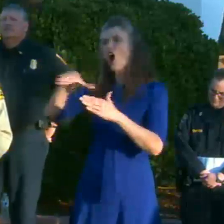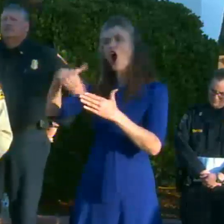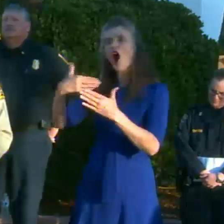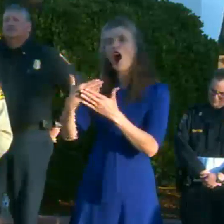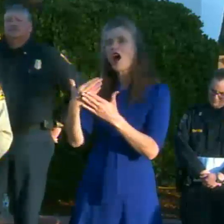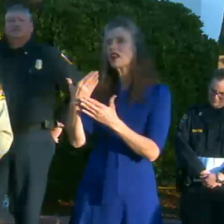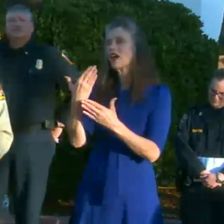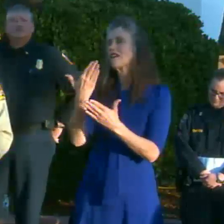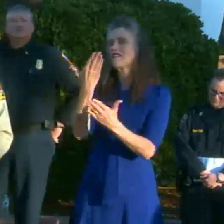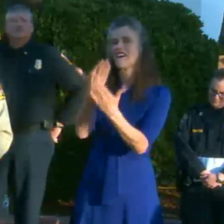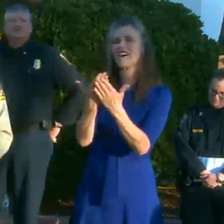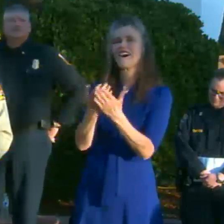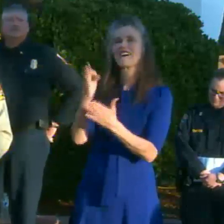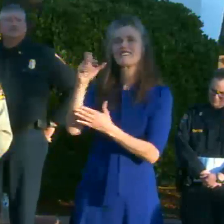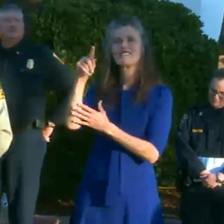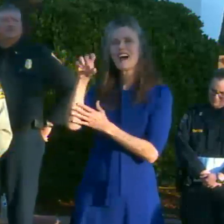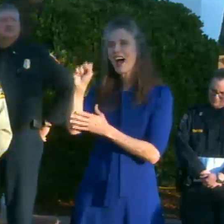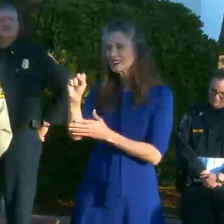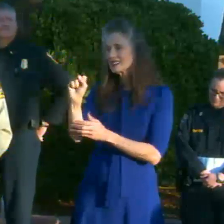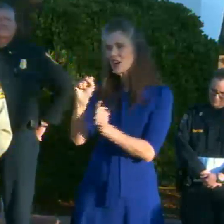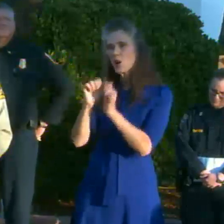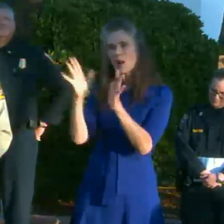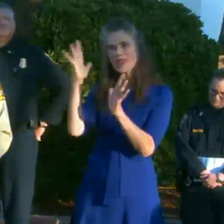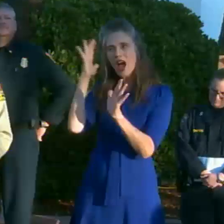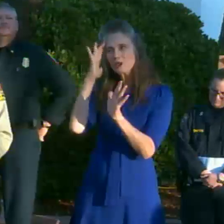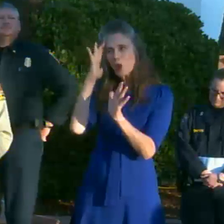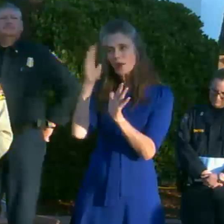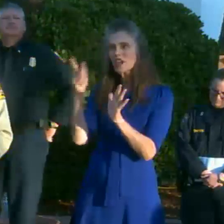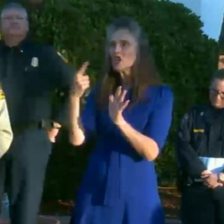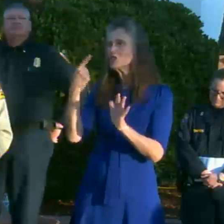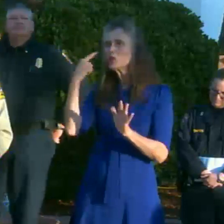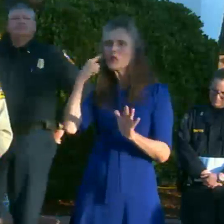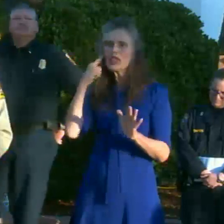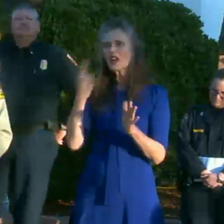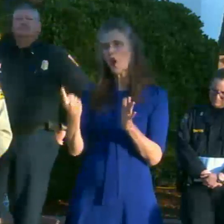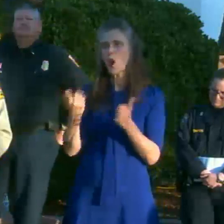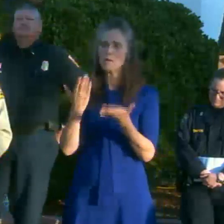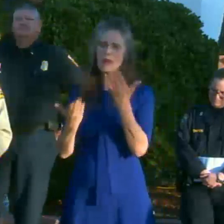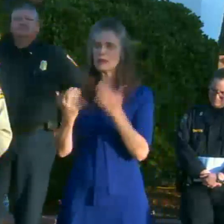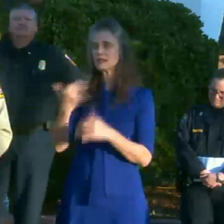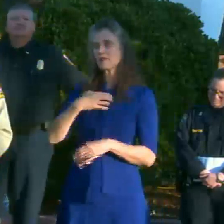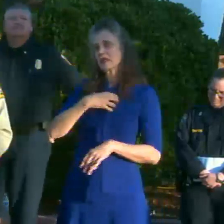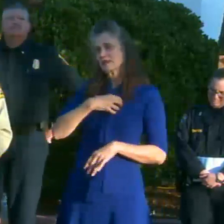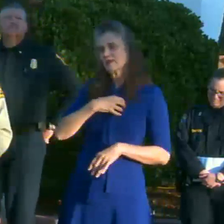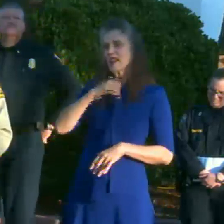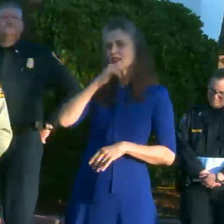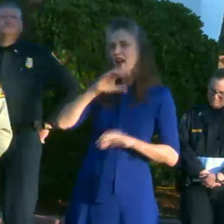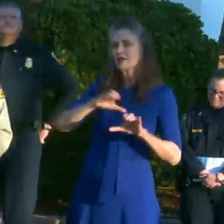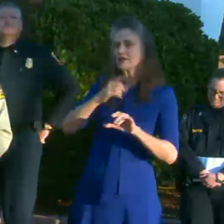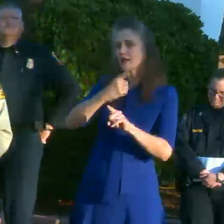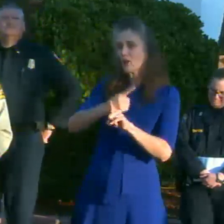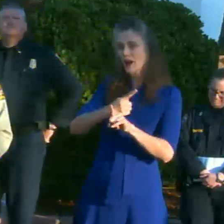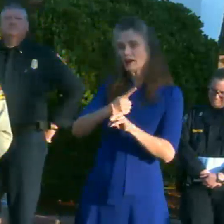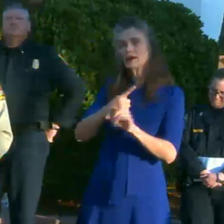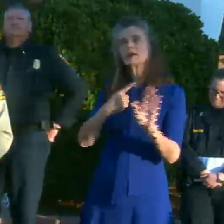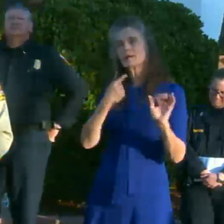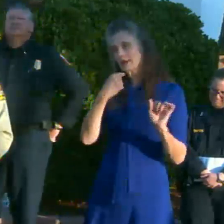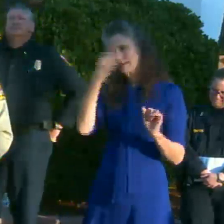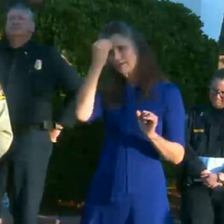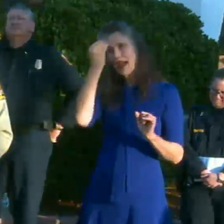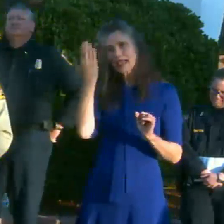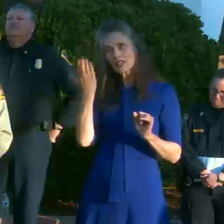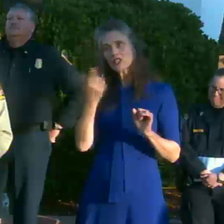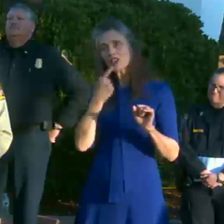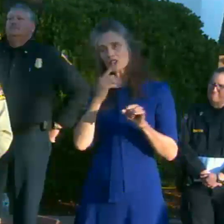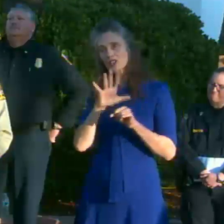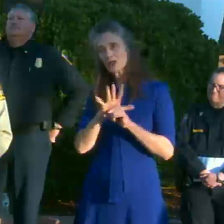without knowing exactly what's going on to opine that something wasn't done correctly. I can assure you and the public that the